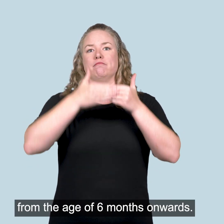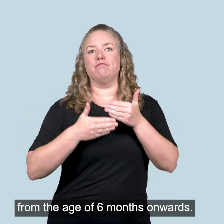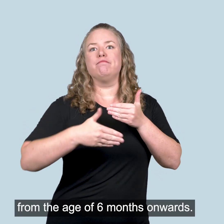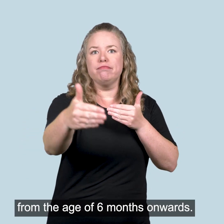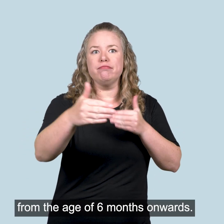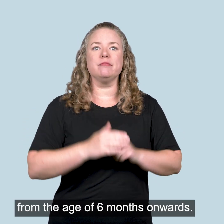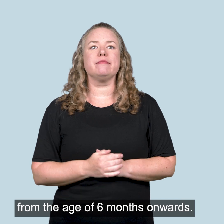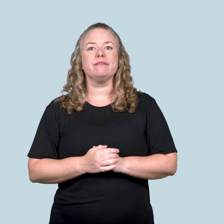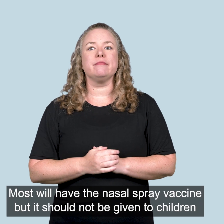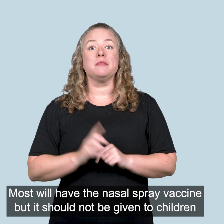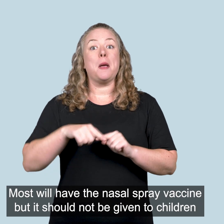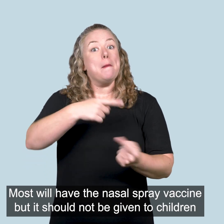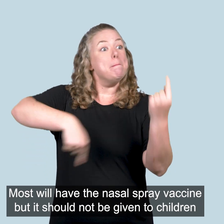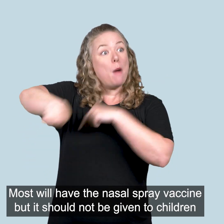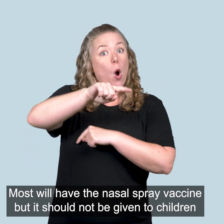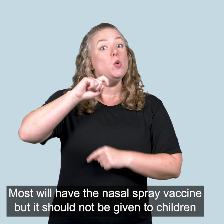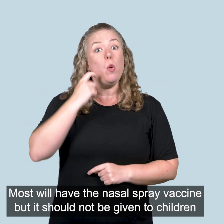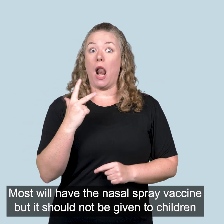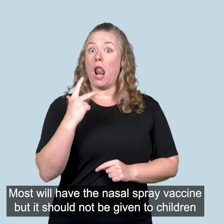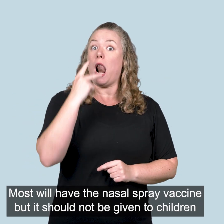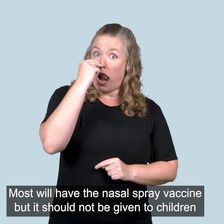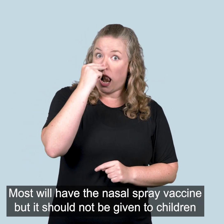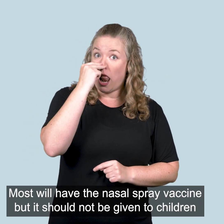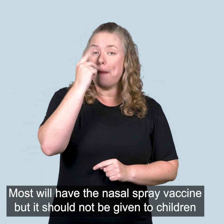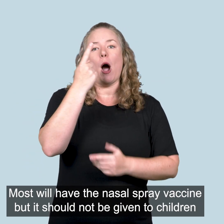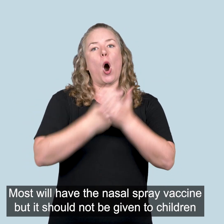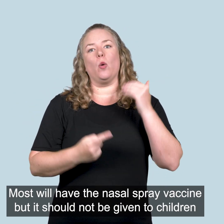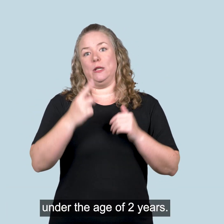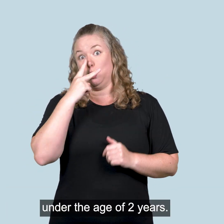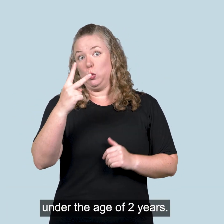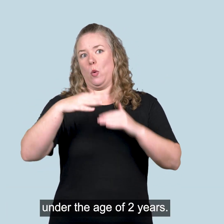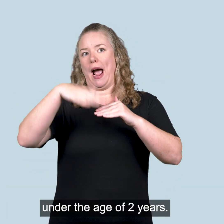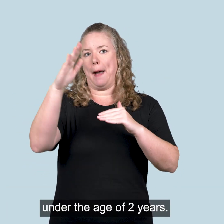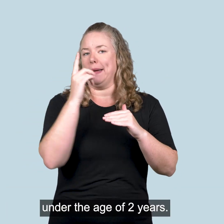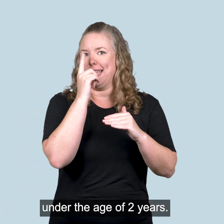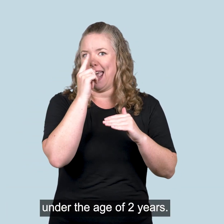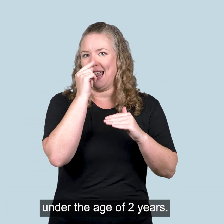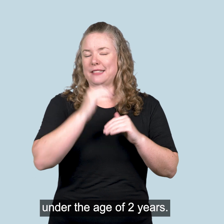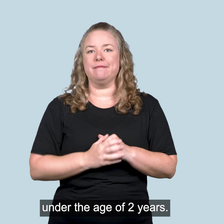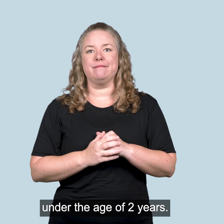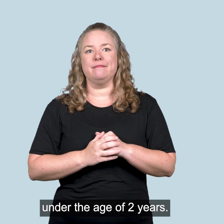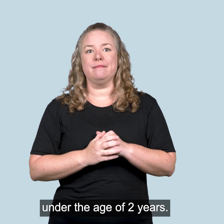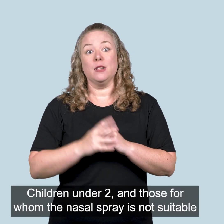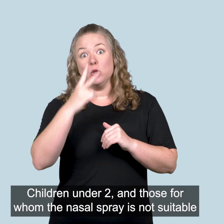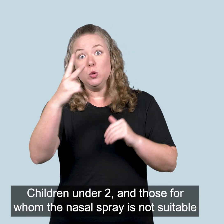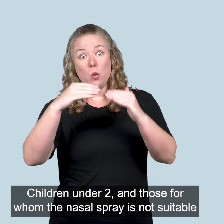of 6 months onwards. Most will have the nasal spray vaccine, but it should not be given to children under the age of 2